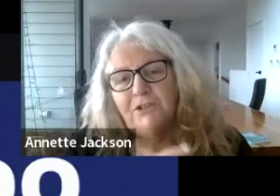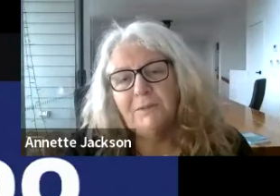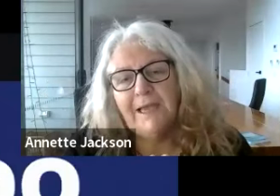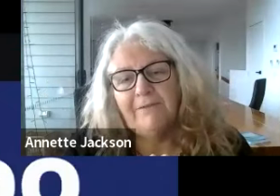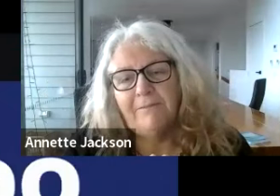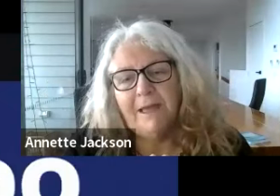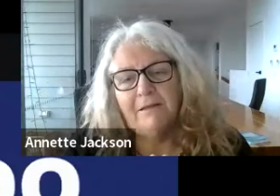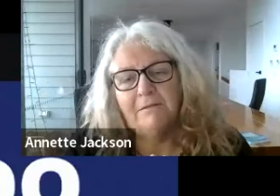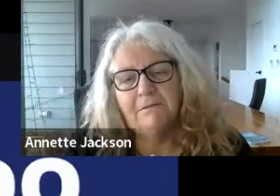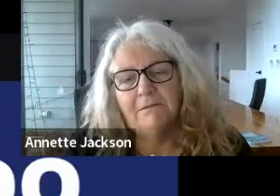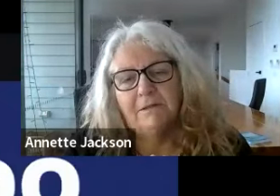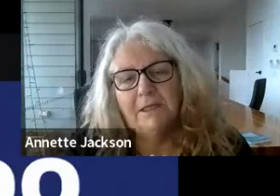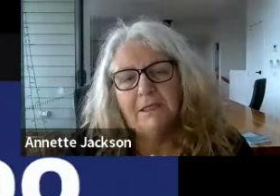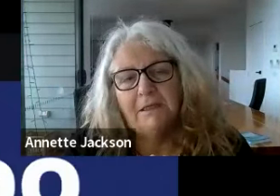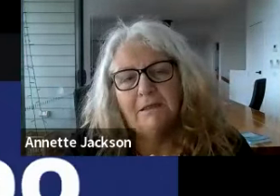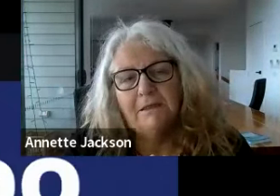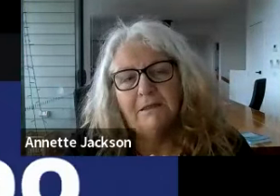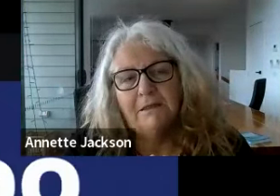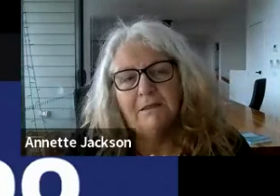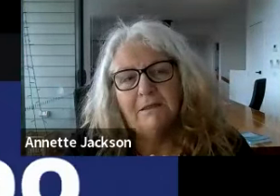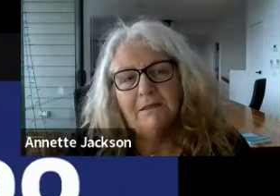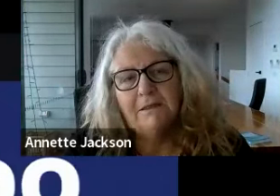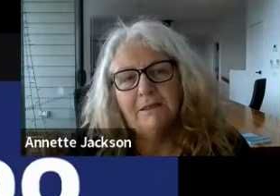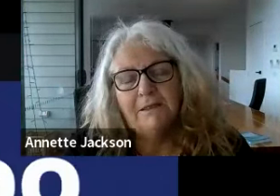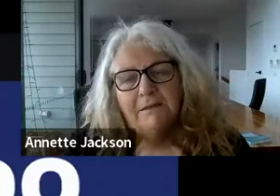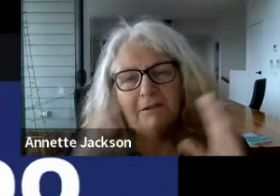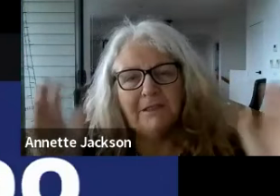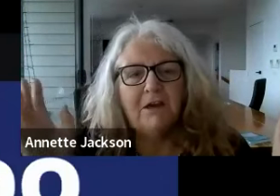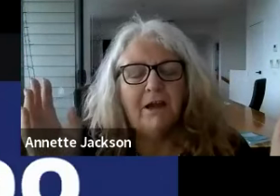what information do we have about the